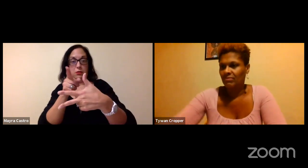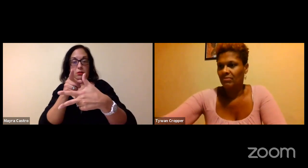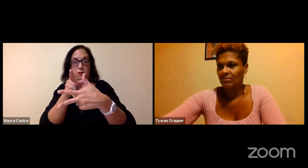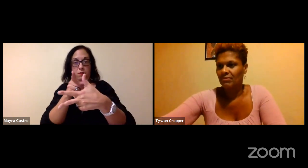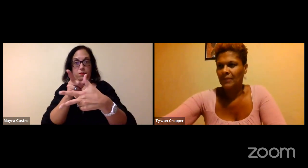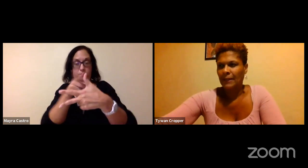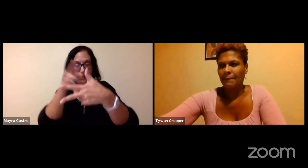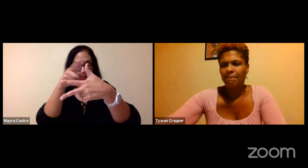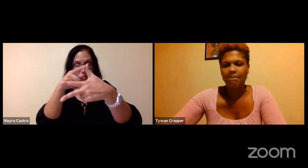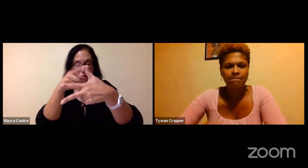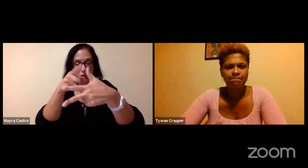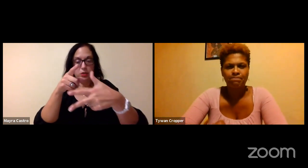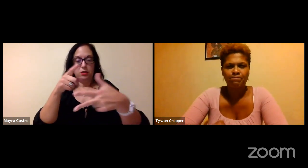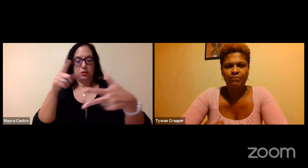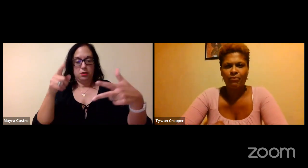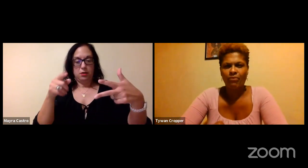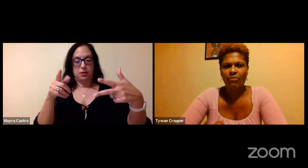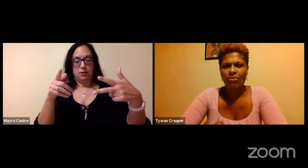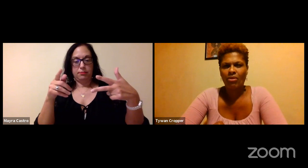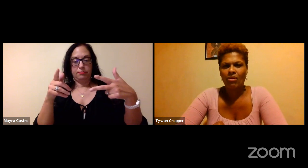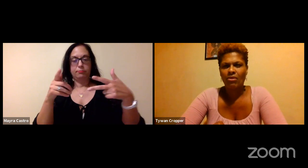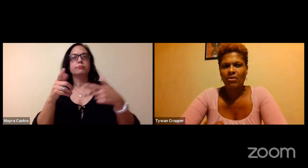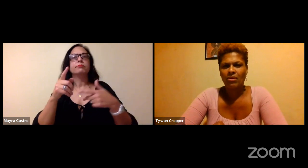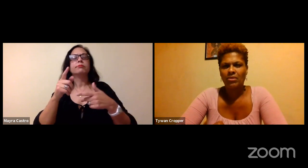deaf Hispanic children?